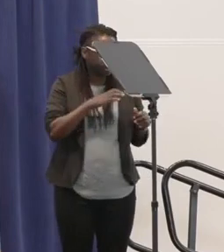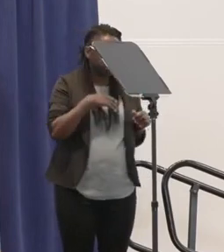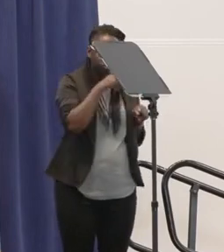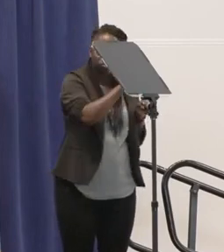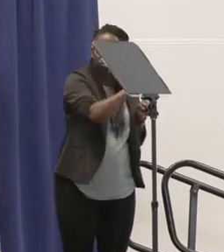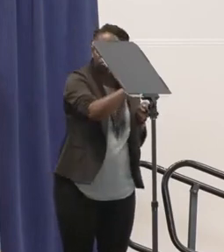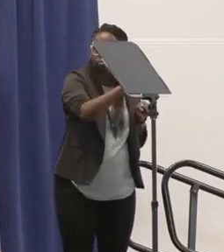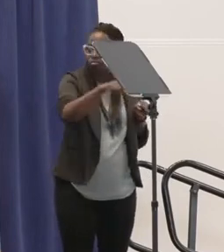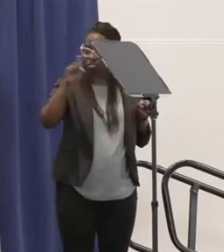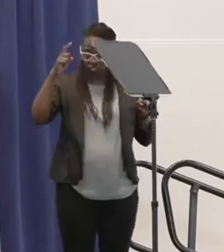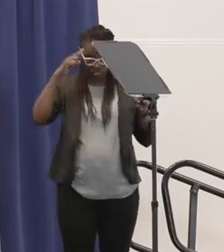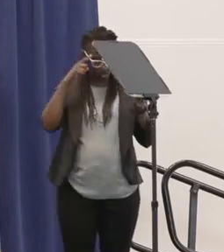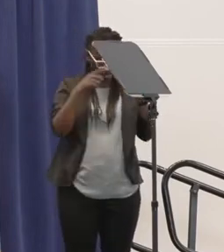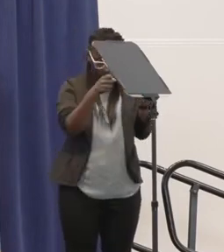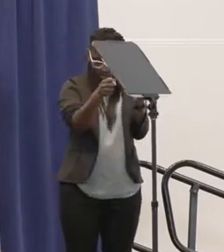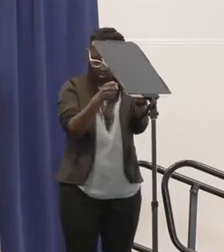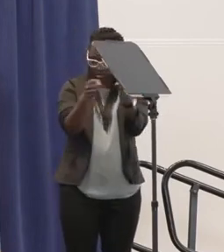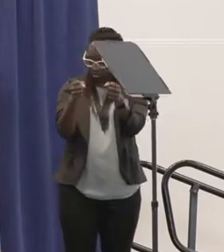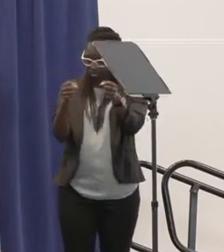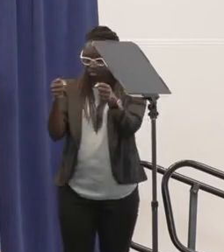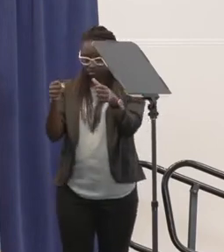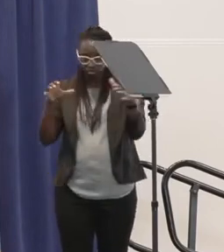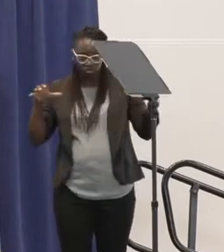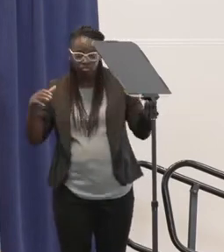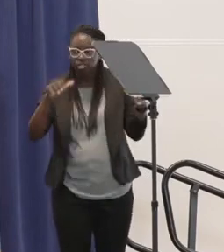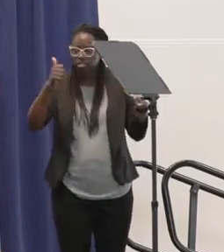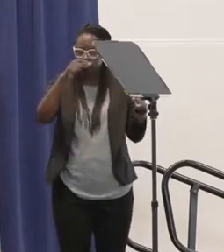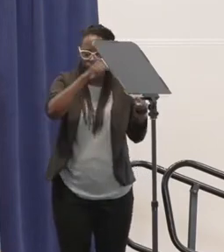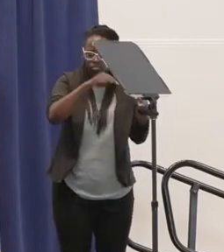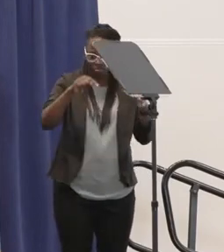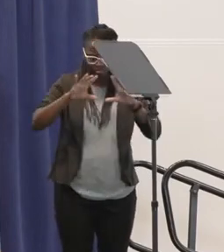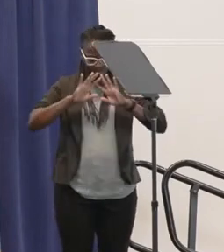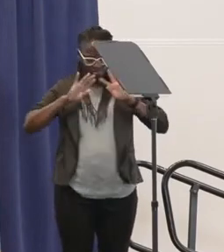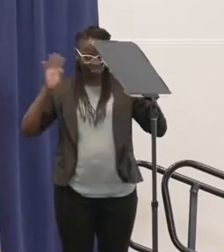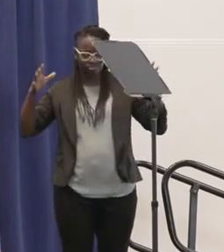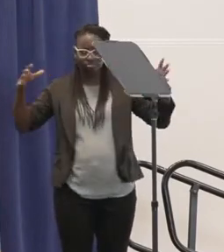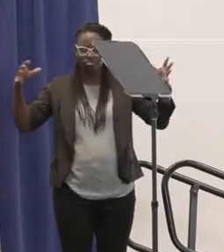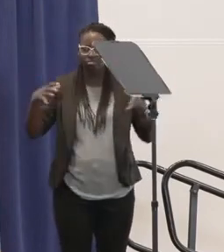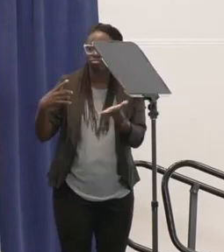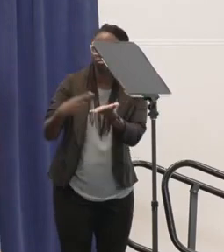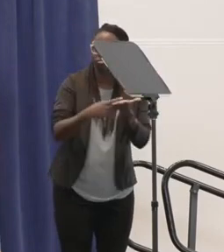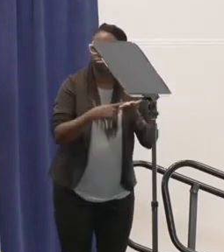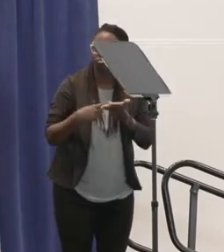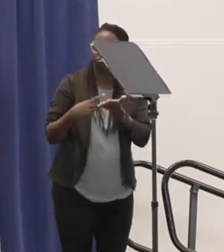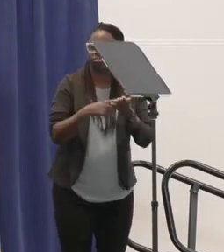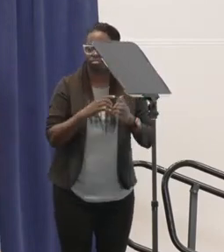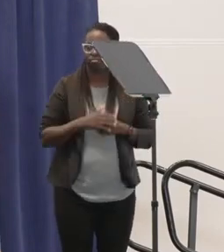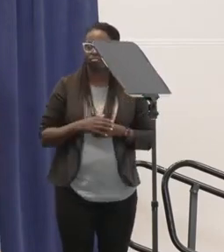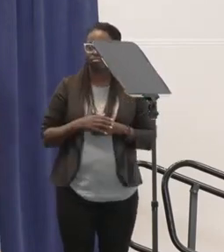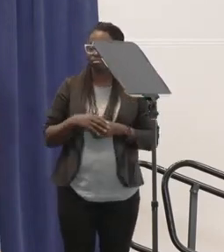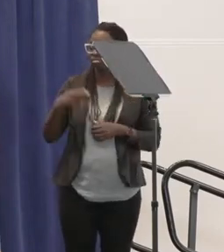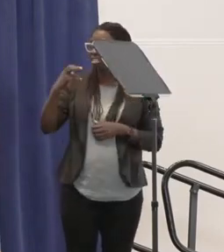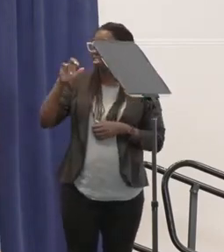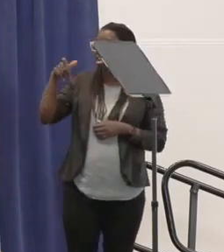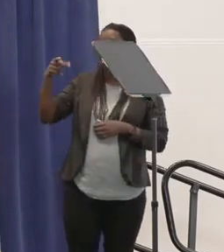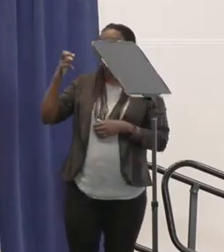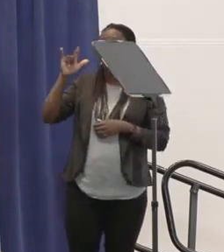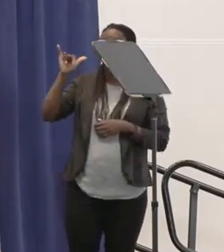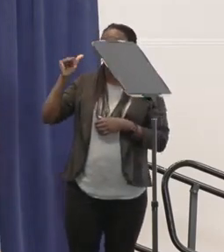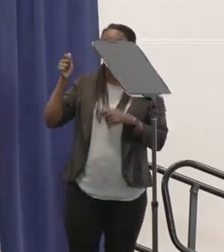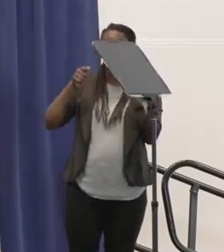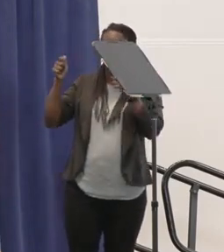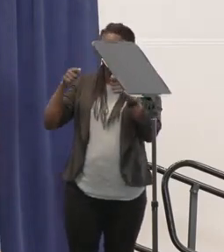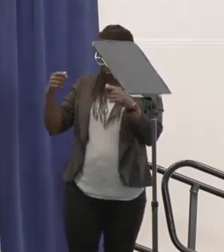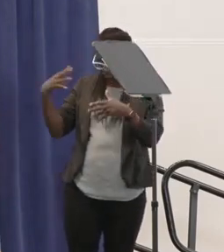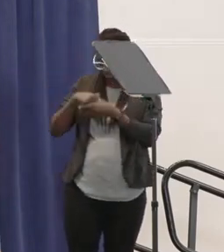Governor Healey, and the entire Healey administration. With that, please join me